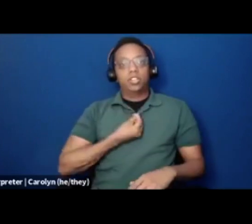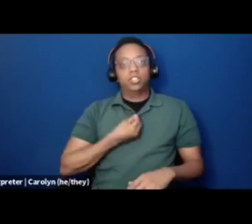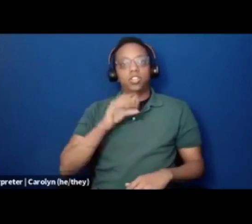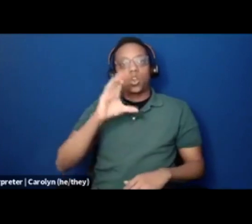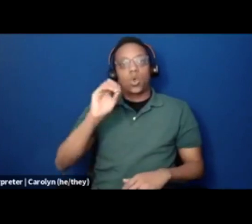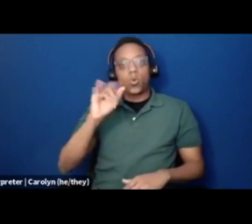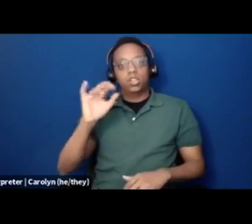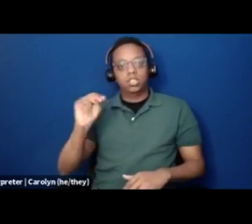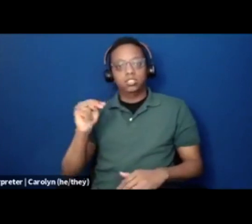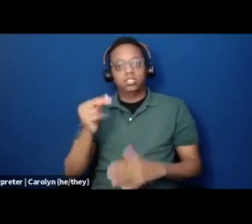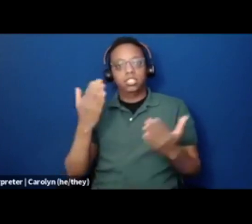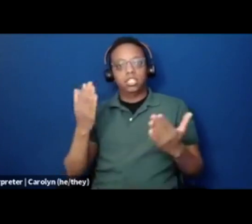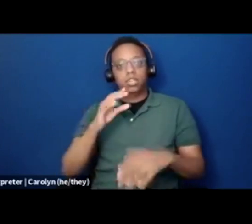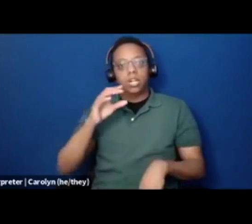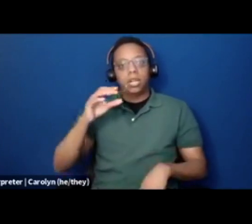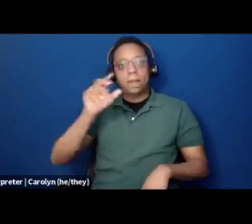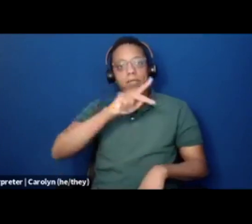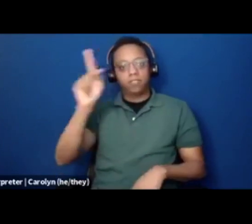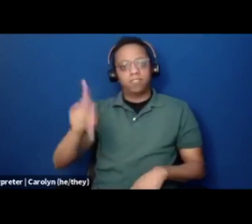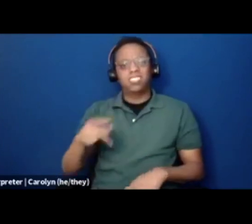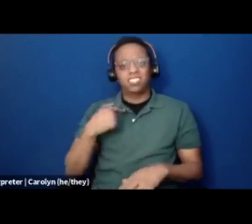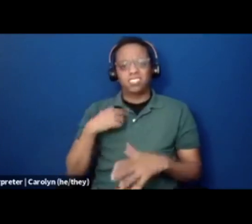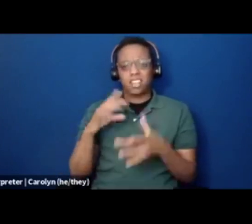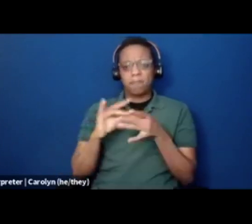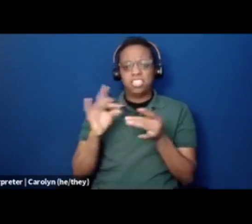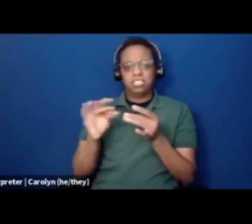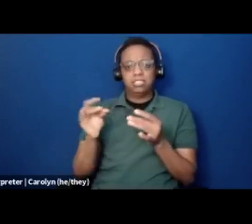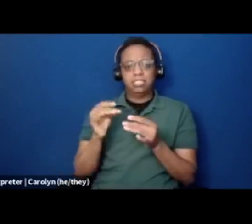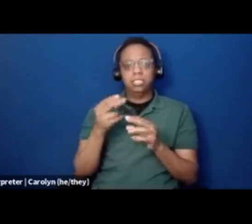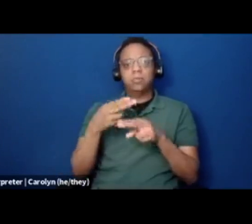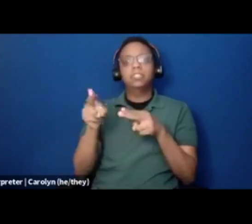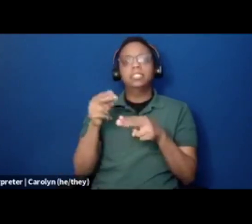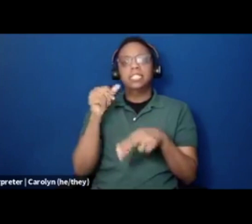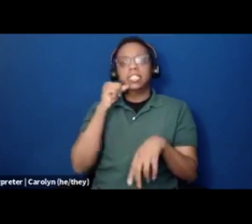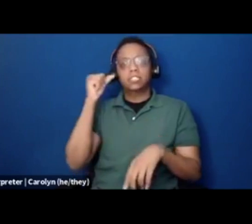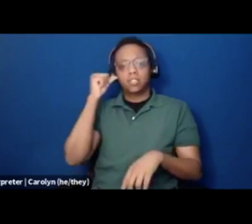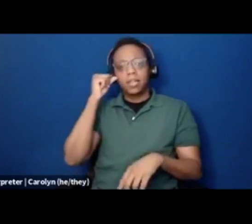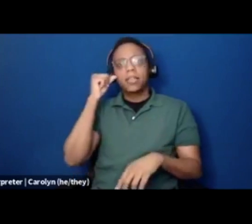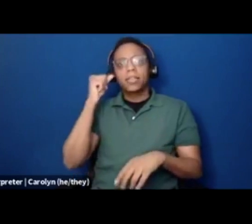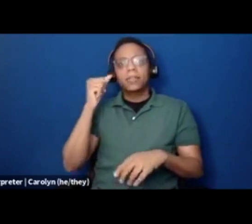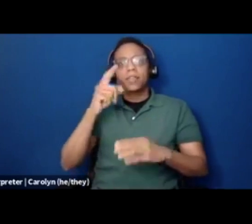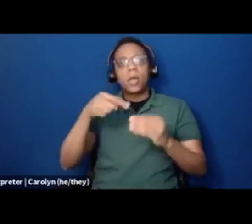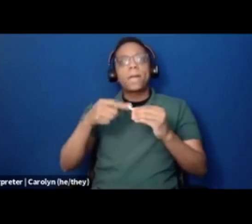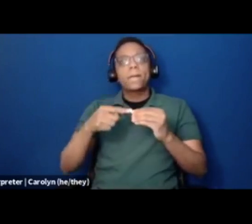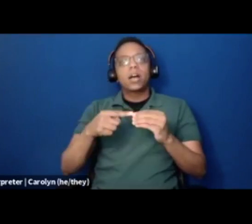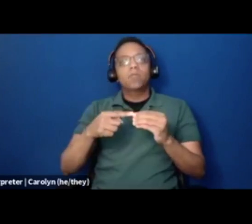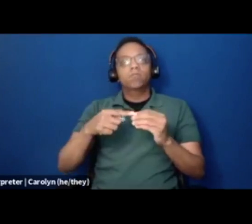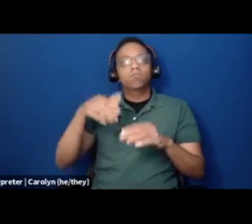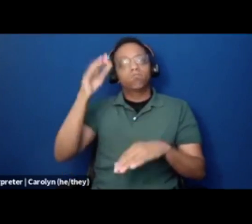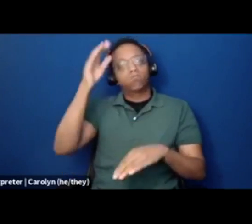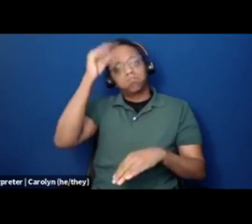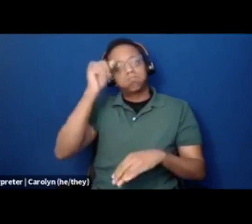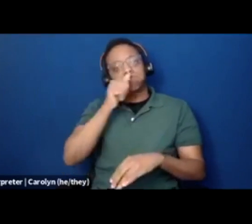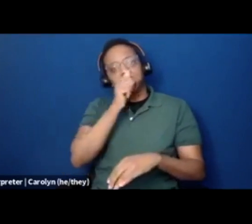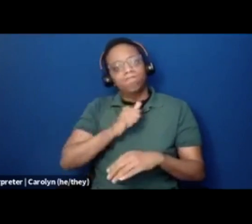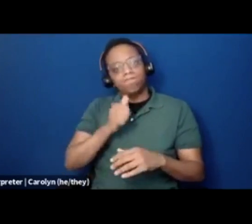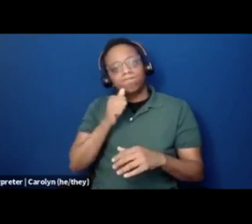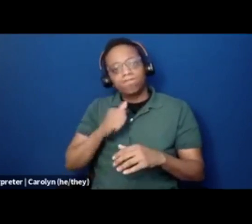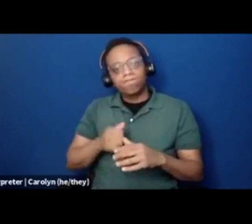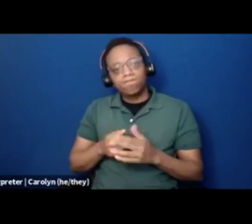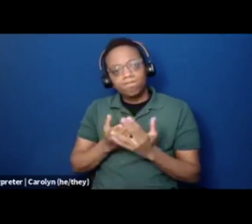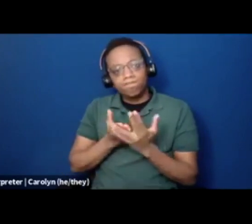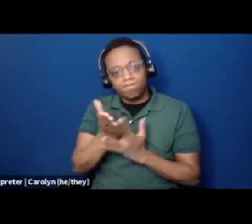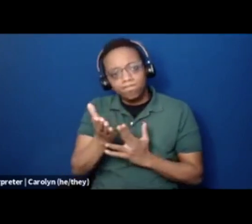you about this briefly yesterday about that resiliency and what that looks like. Ultimately, what